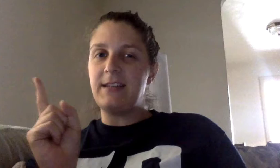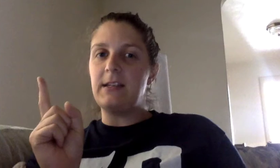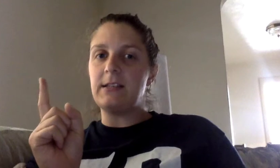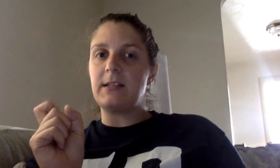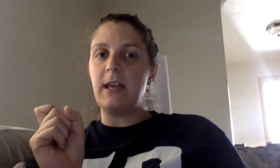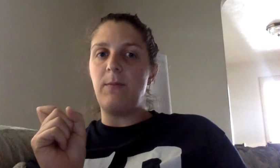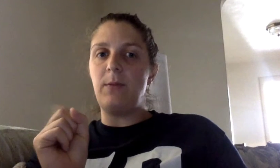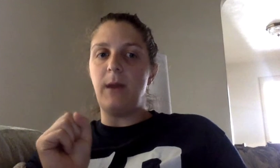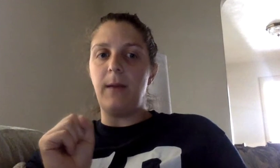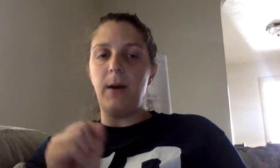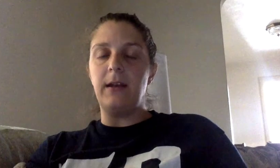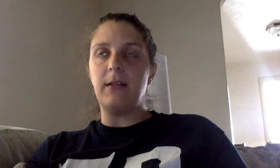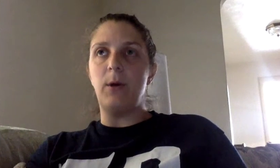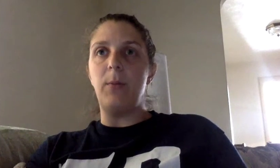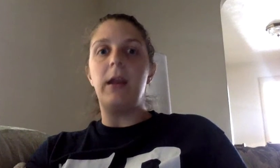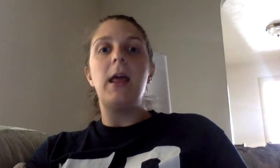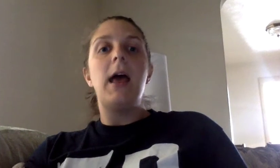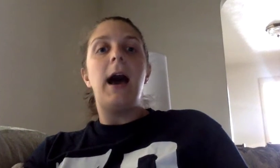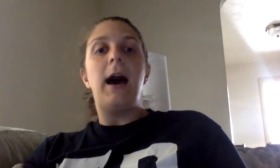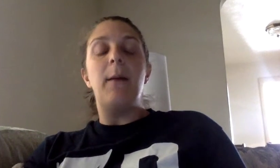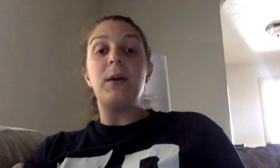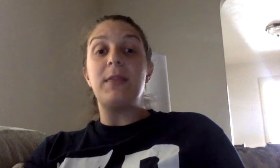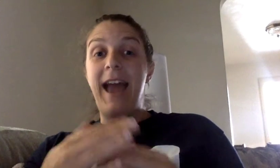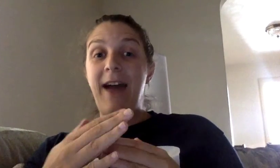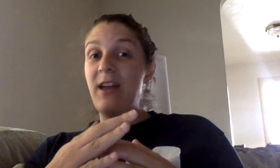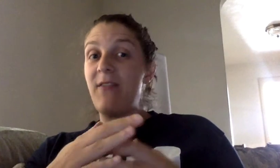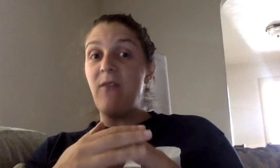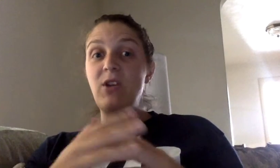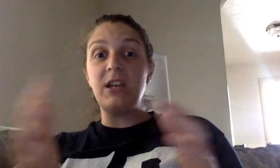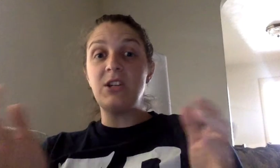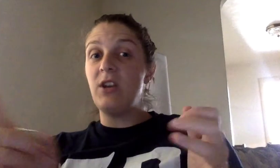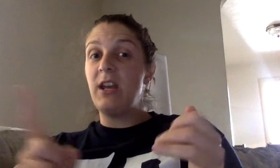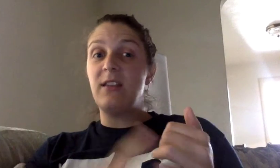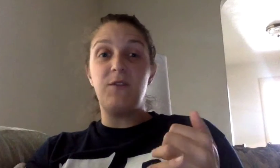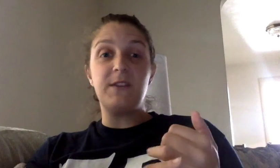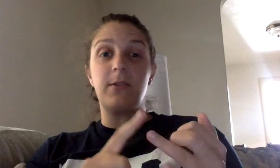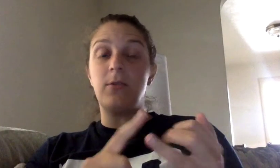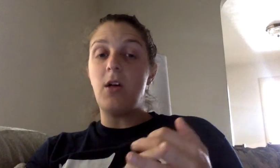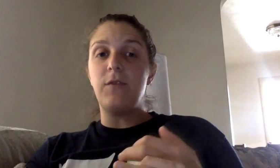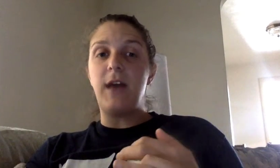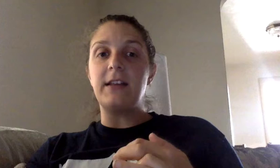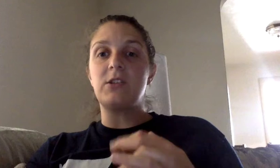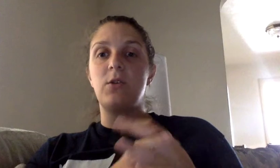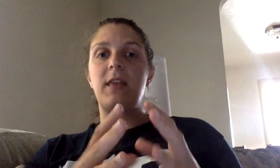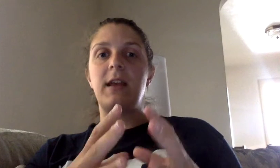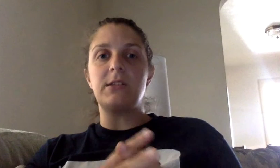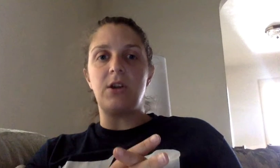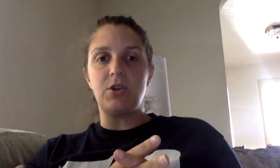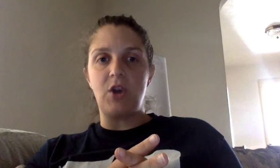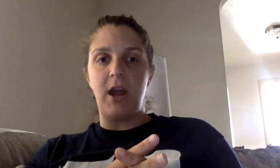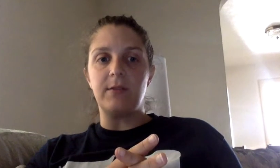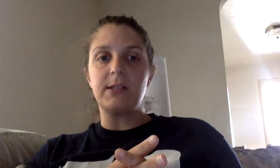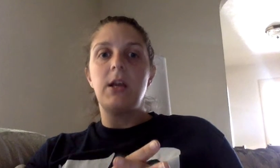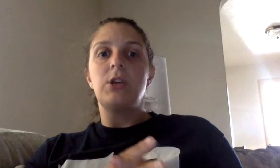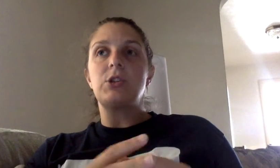is escaping my mind at the moment. But they have to have everything turned in, their physical, all of that, so that they can start tryouts. So